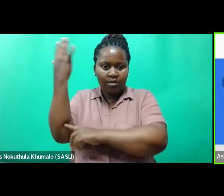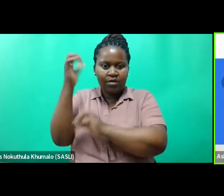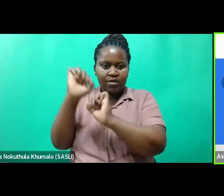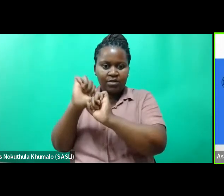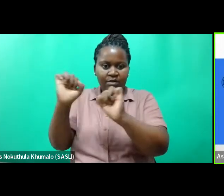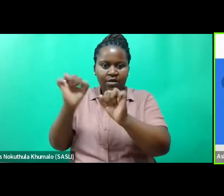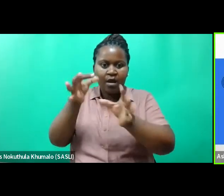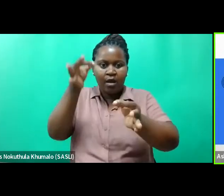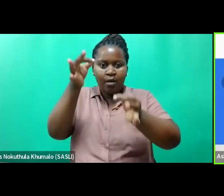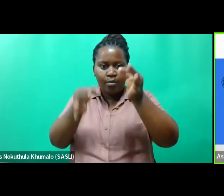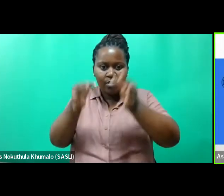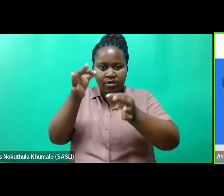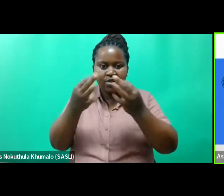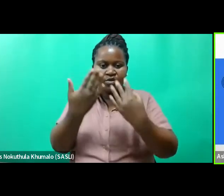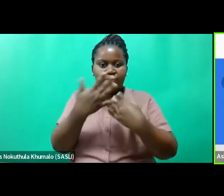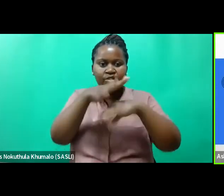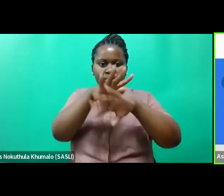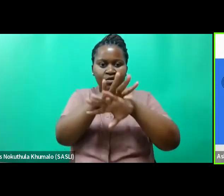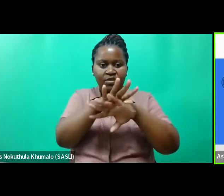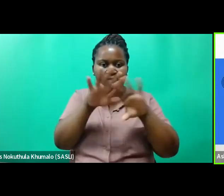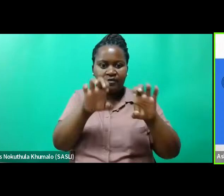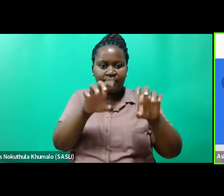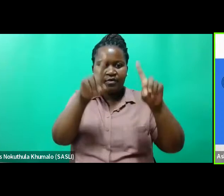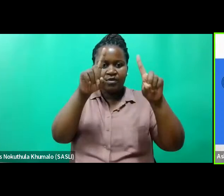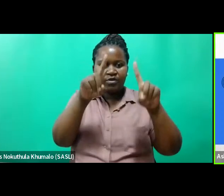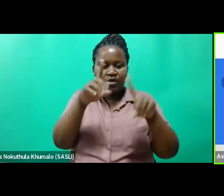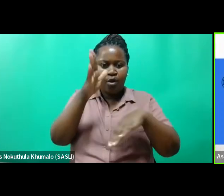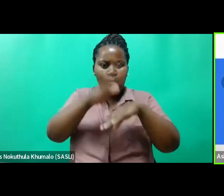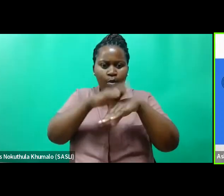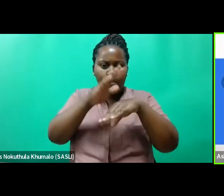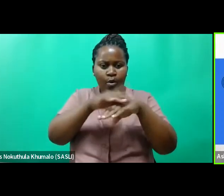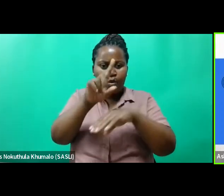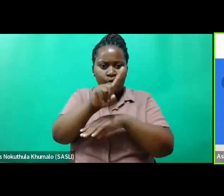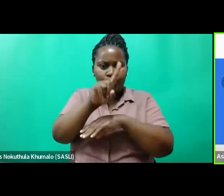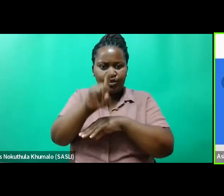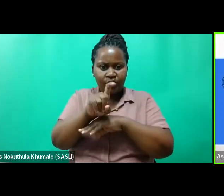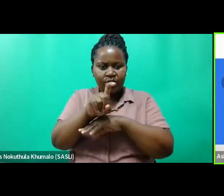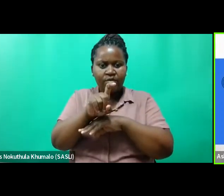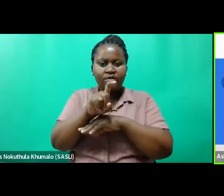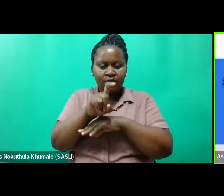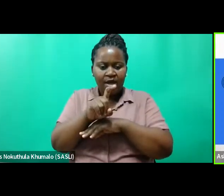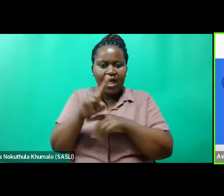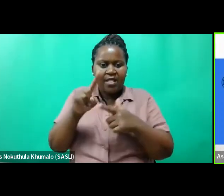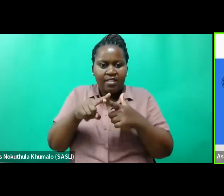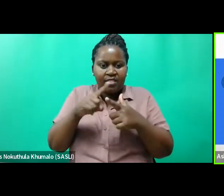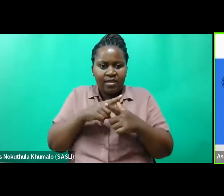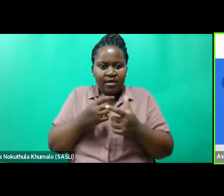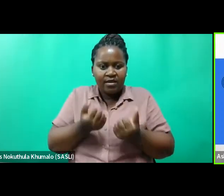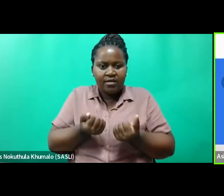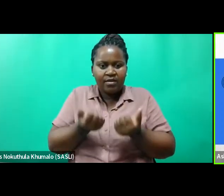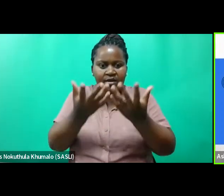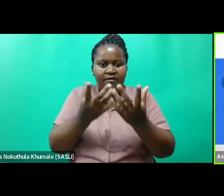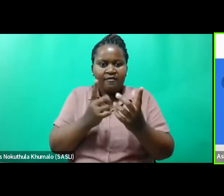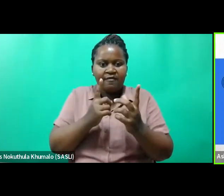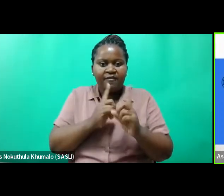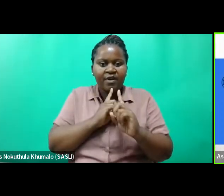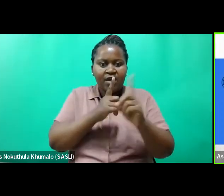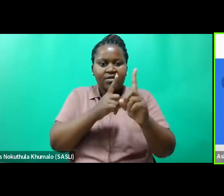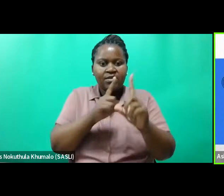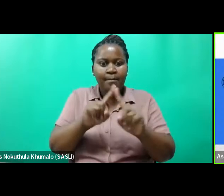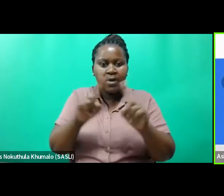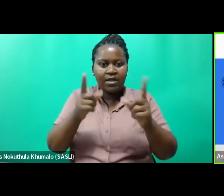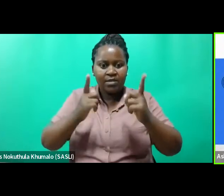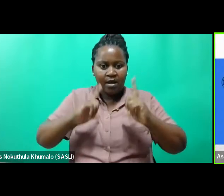of inclusive education raised more questions than provide us with answers, but allowed us to actually,